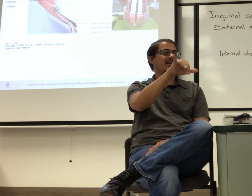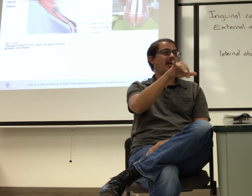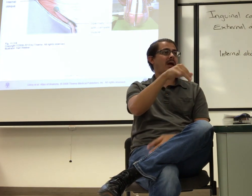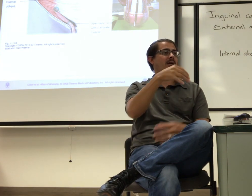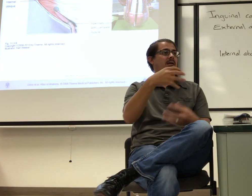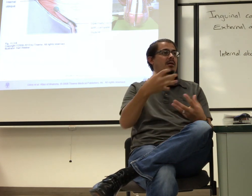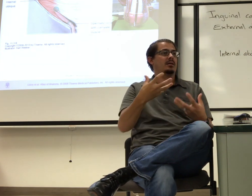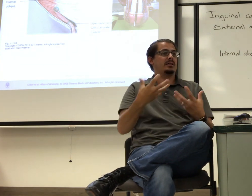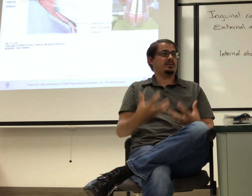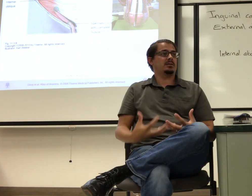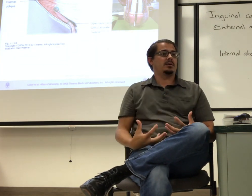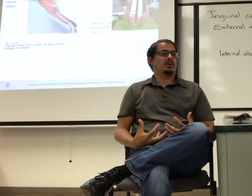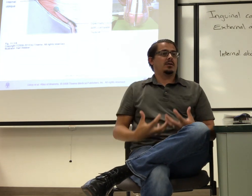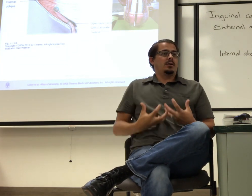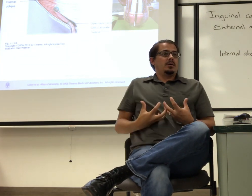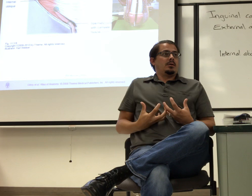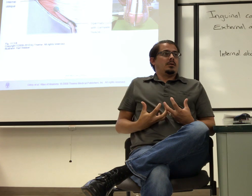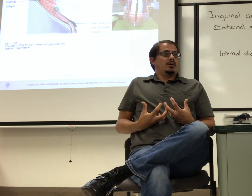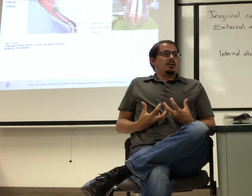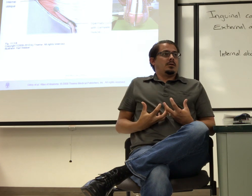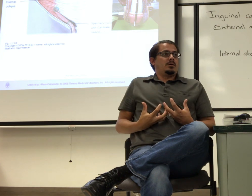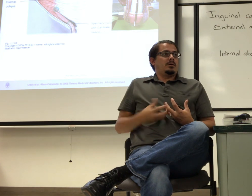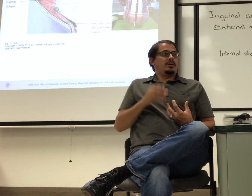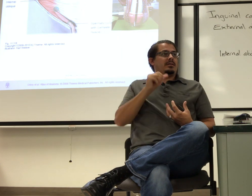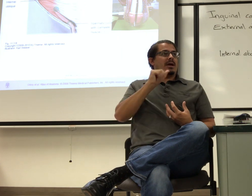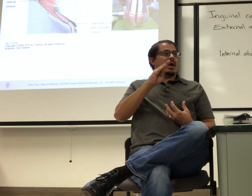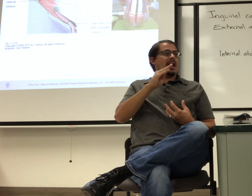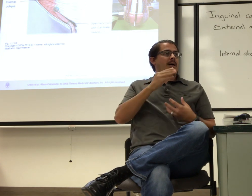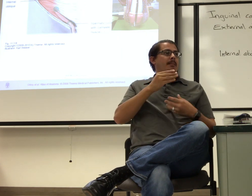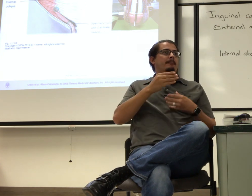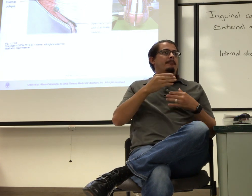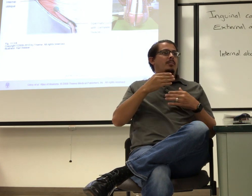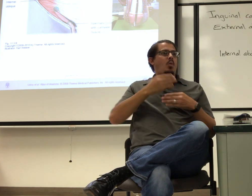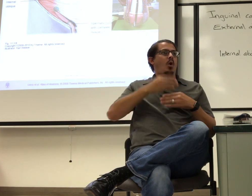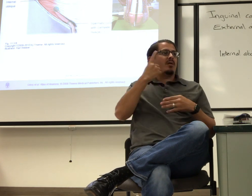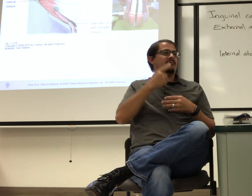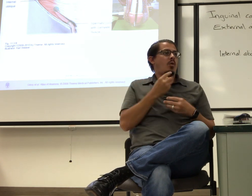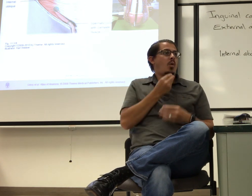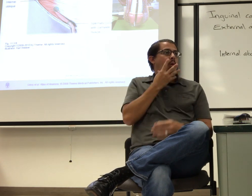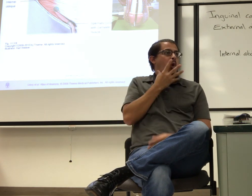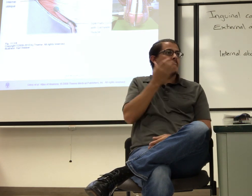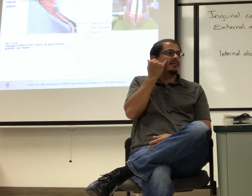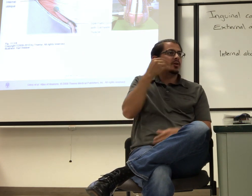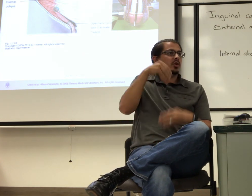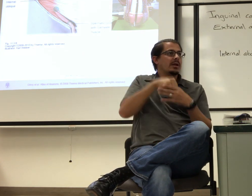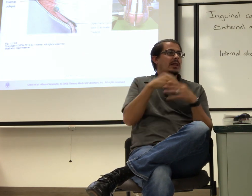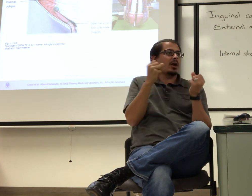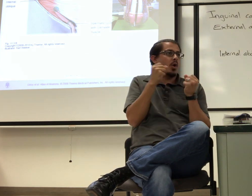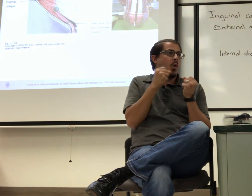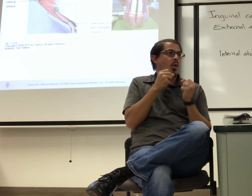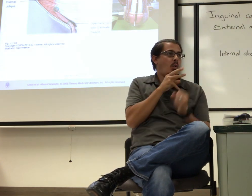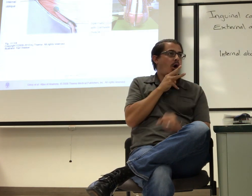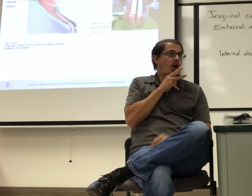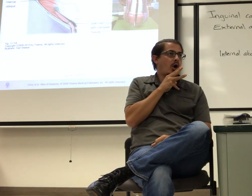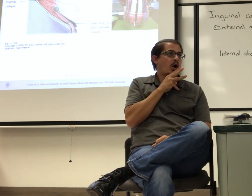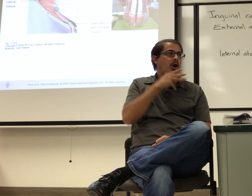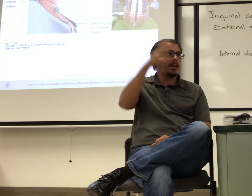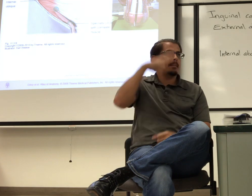testes closer to the ab wall for warmth, like when you're wading through a cold pool of water.